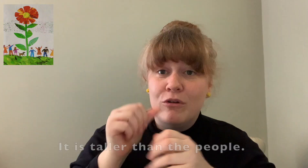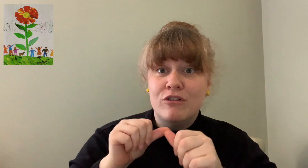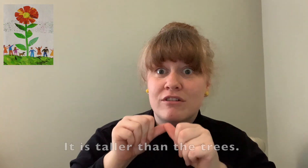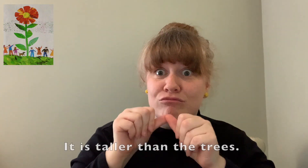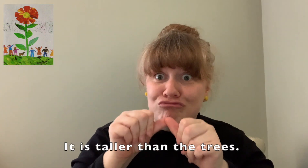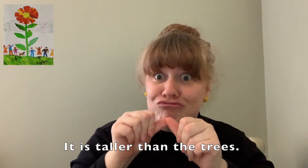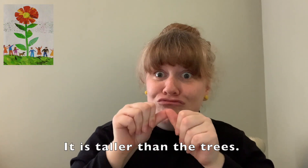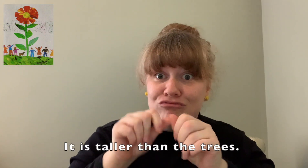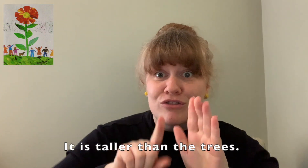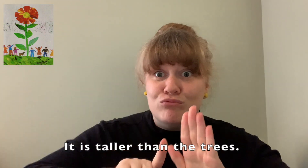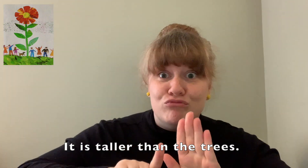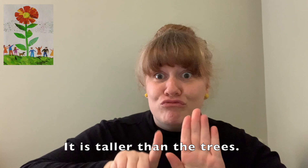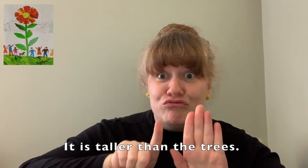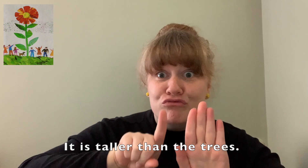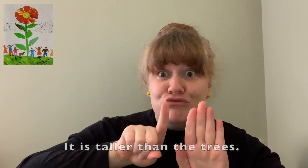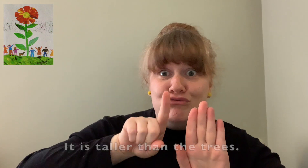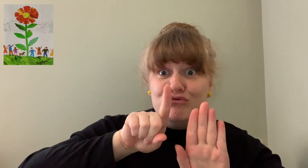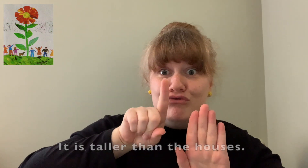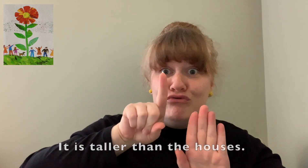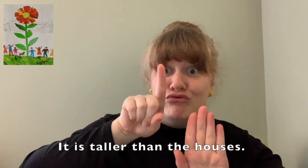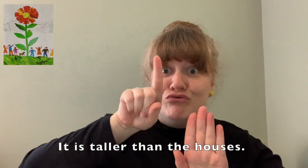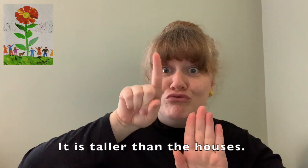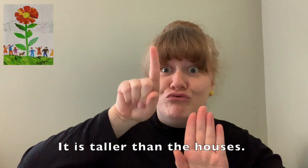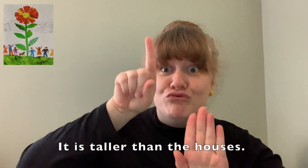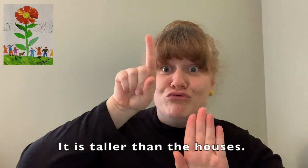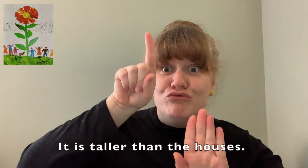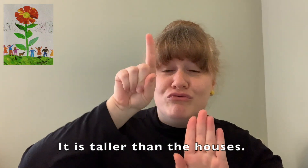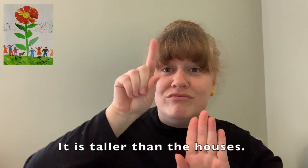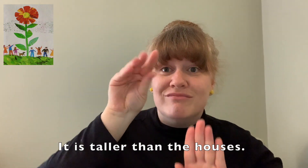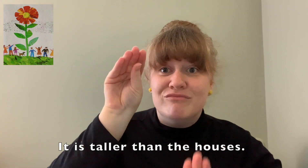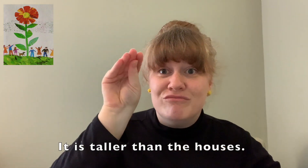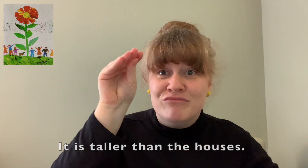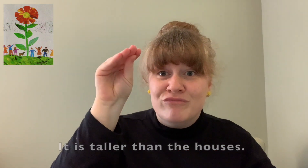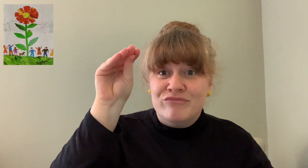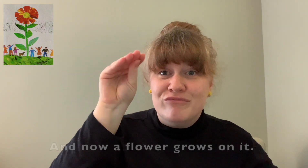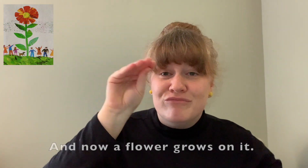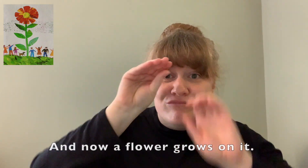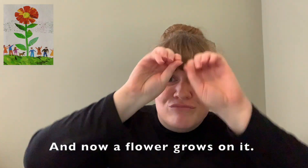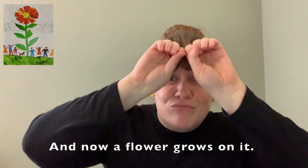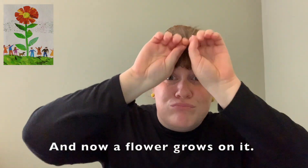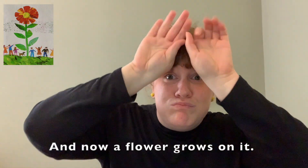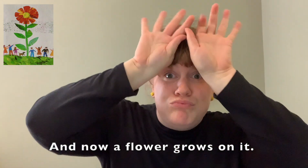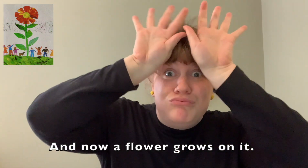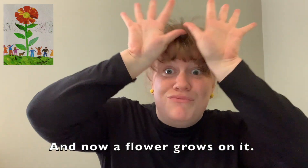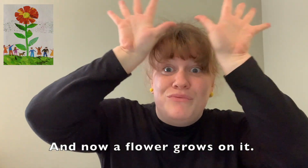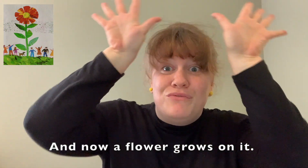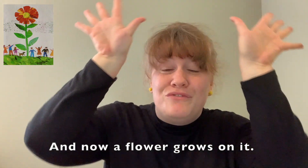It is taller than the trees. It is taller than the houses. And now a flower grows on